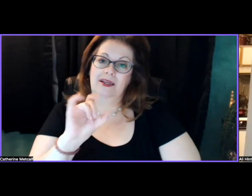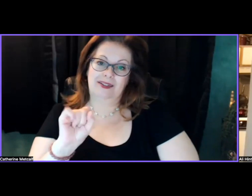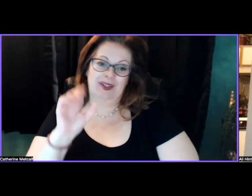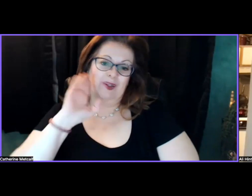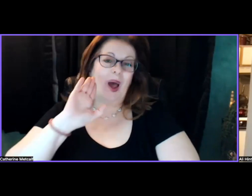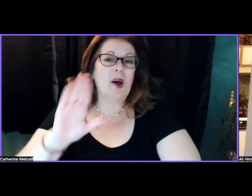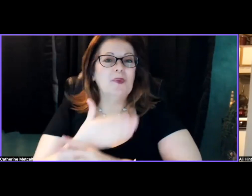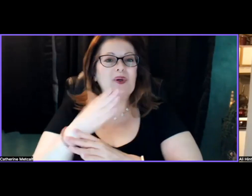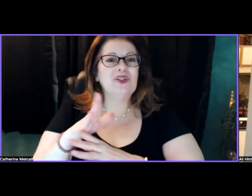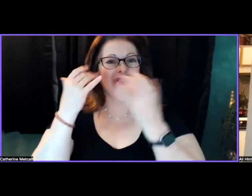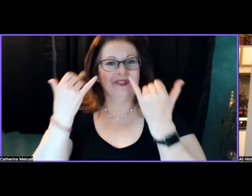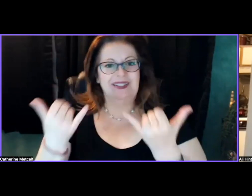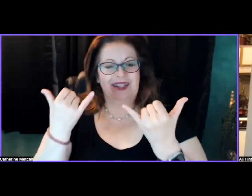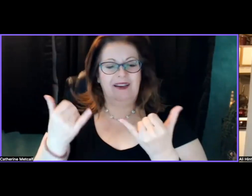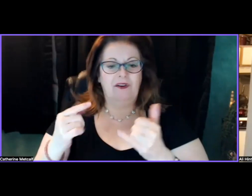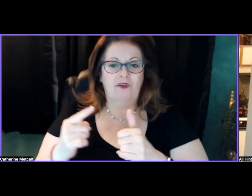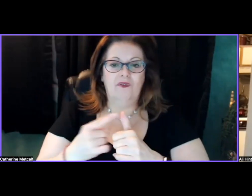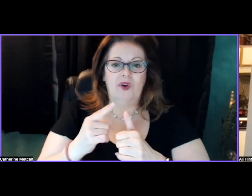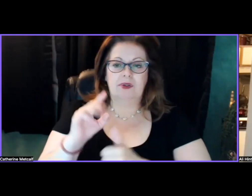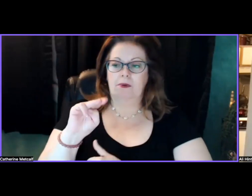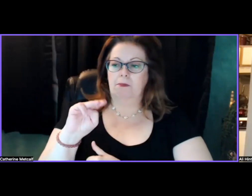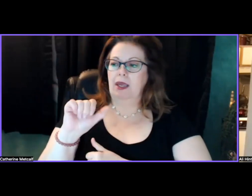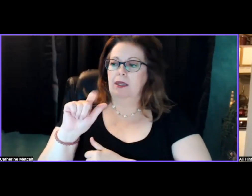First off is Metamorph.